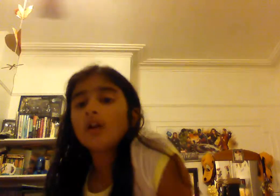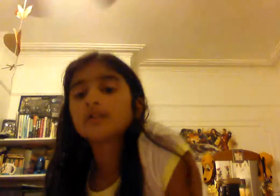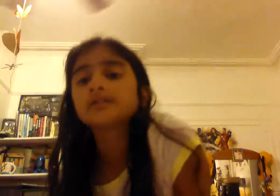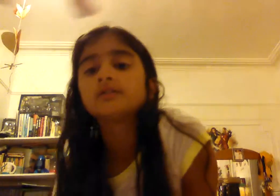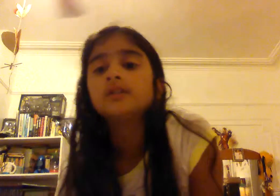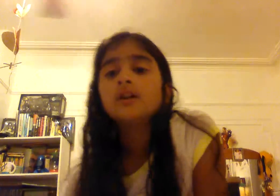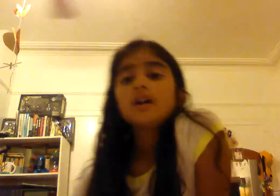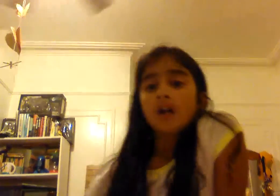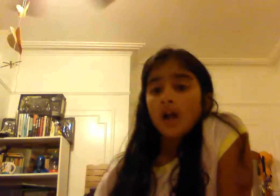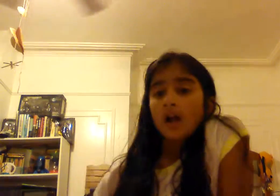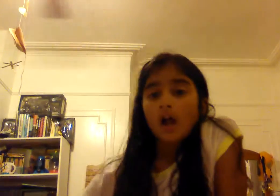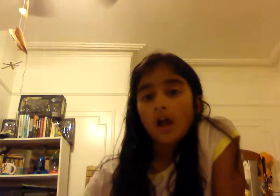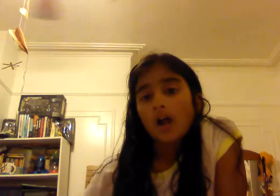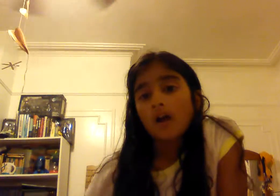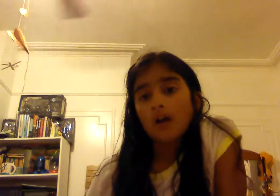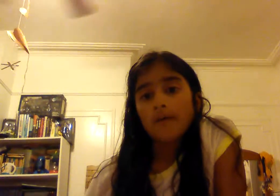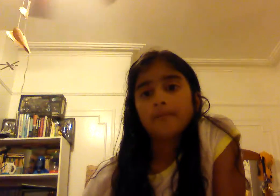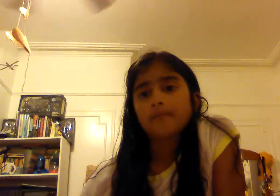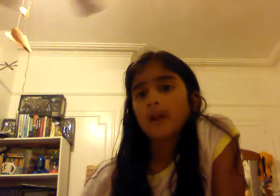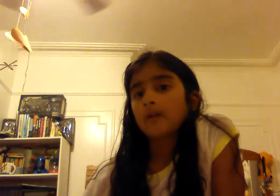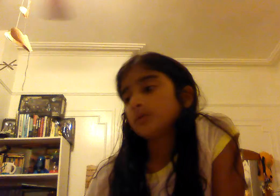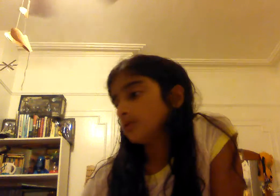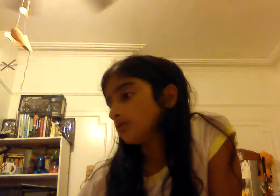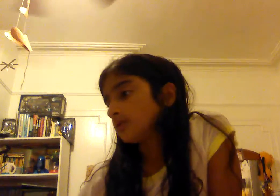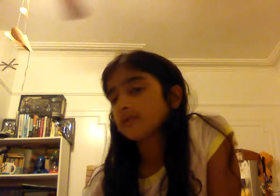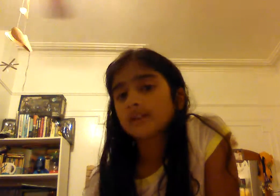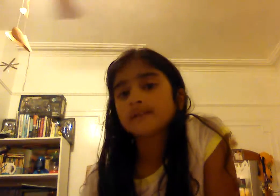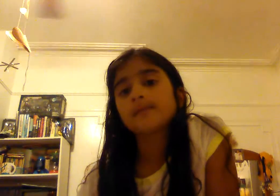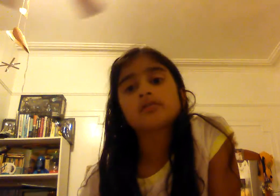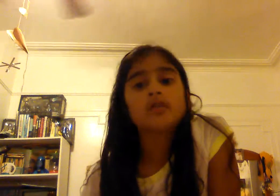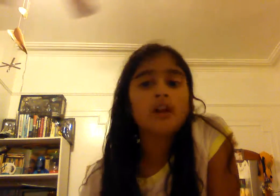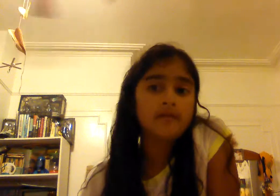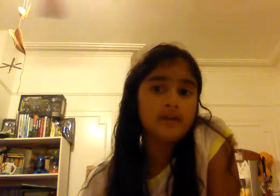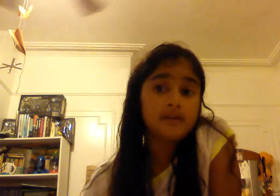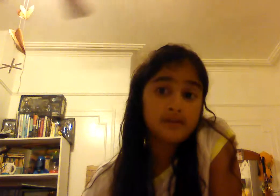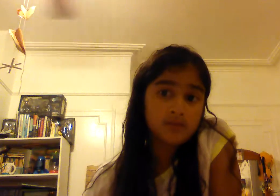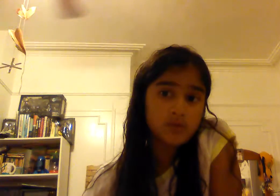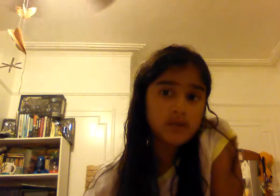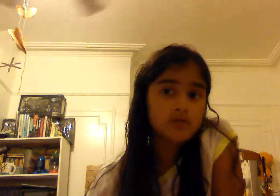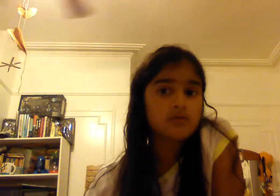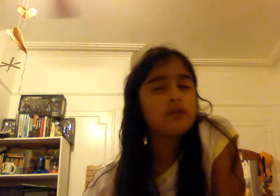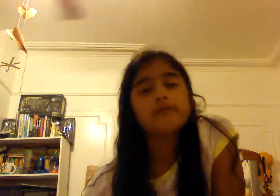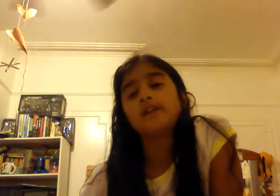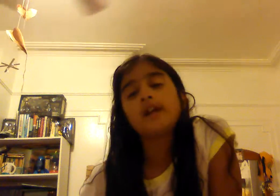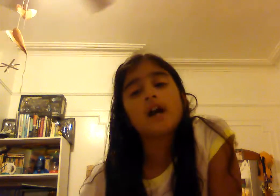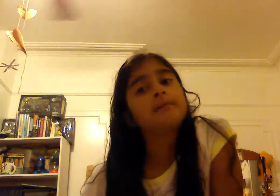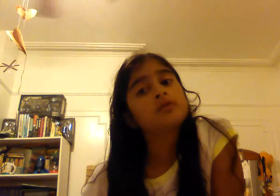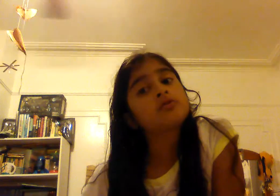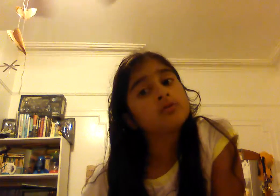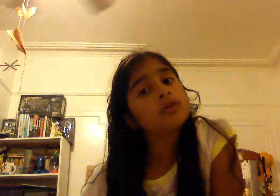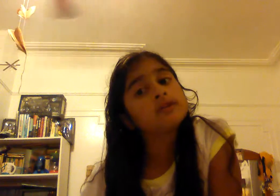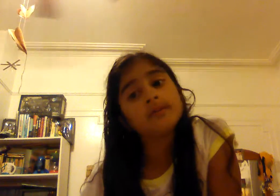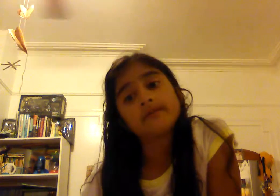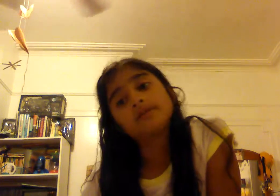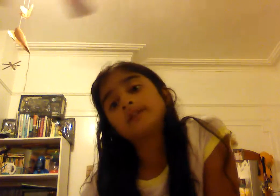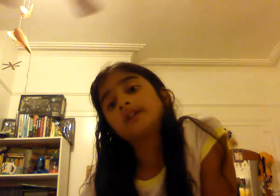also, um, I will do something special every week or every day. I'm not sure, this is my first video,